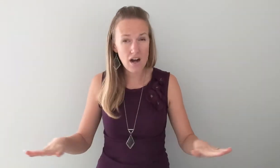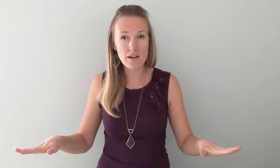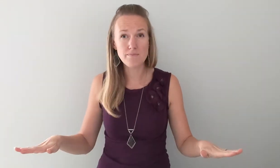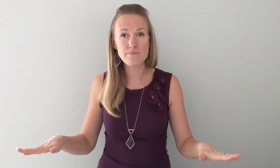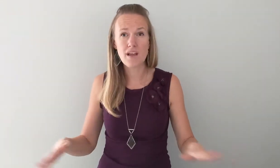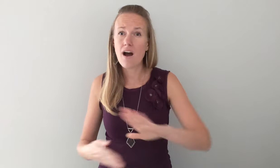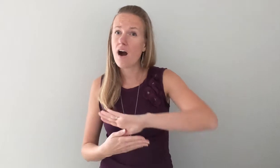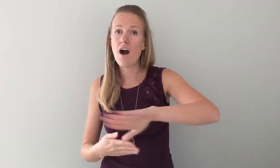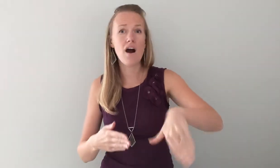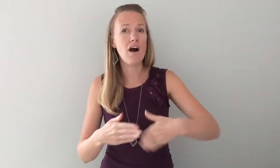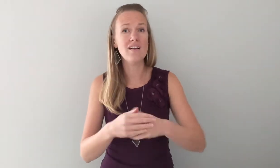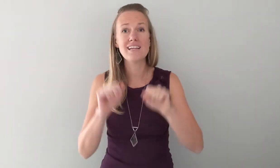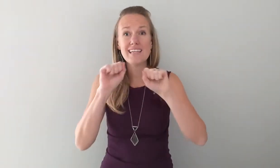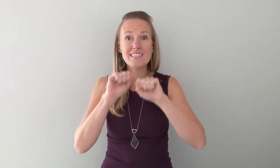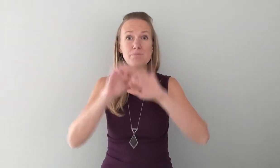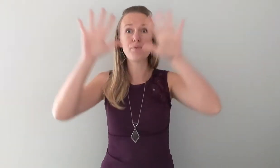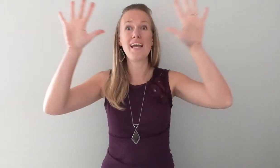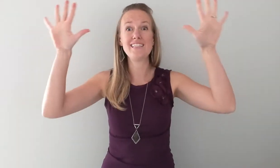calm, all is bright.